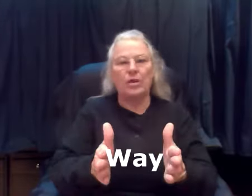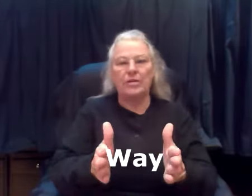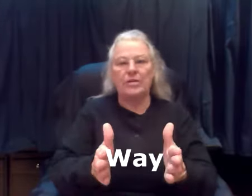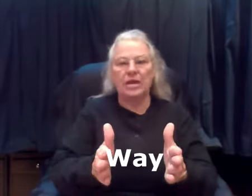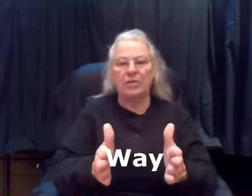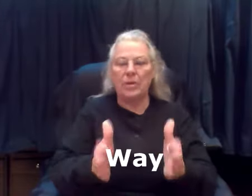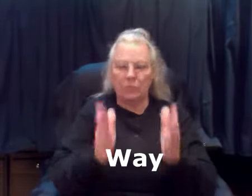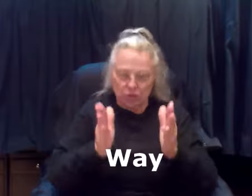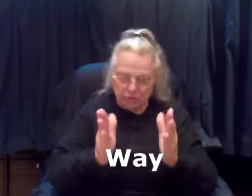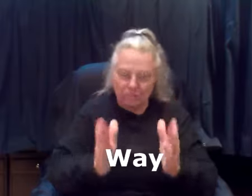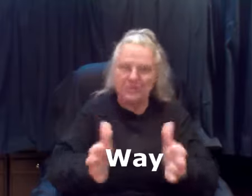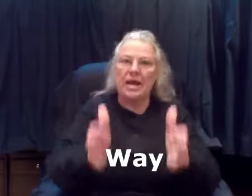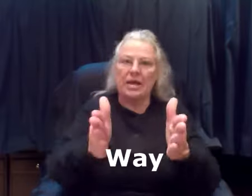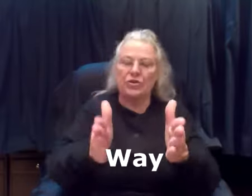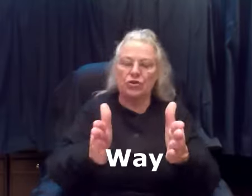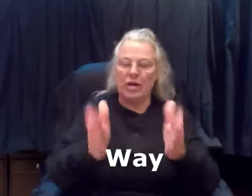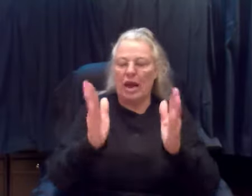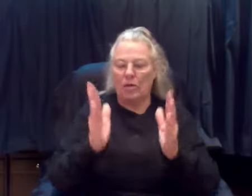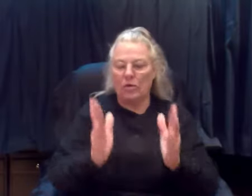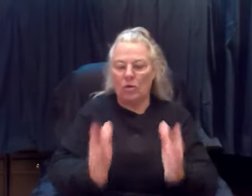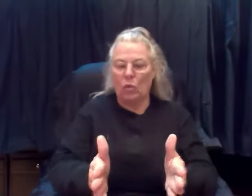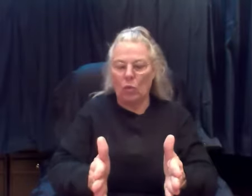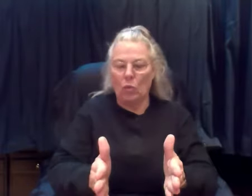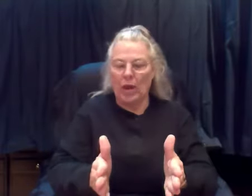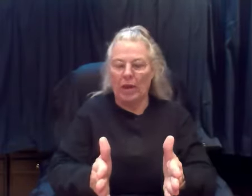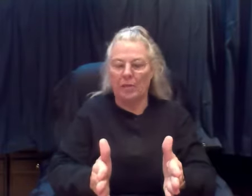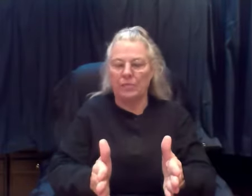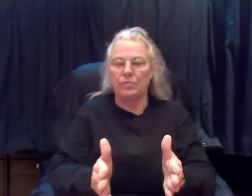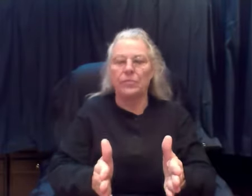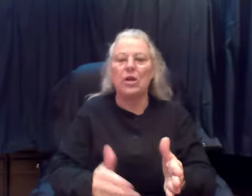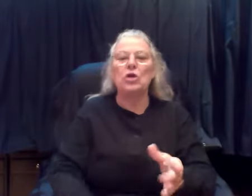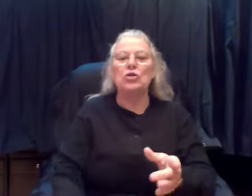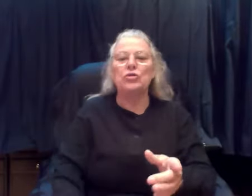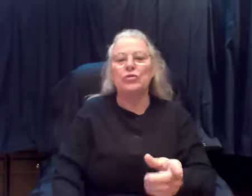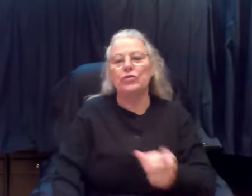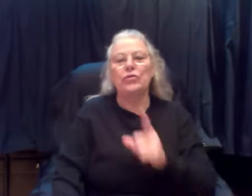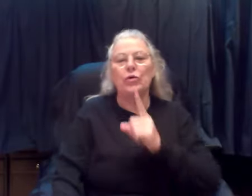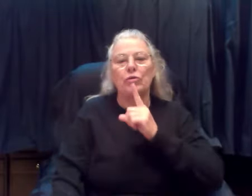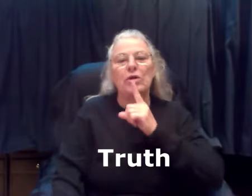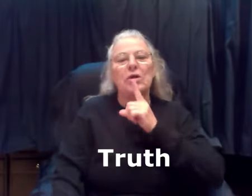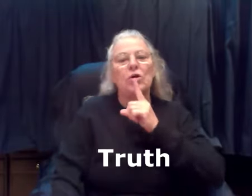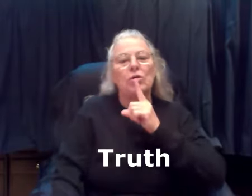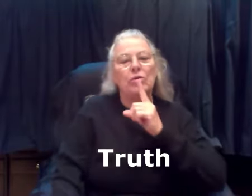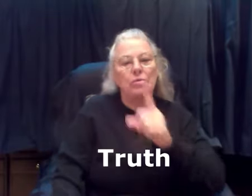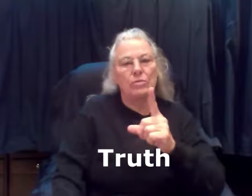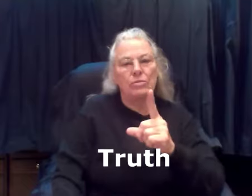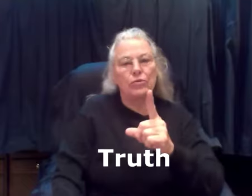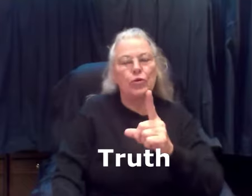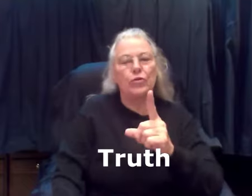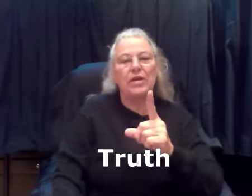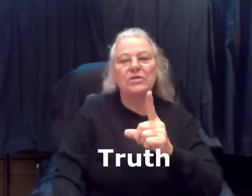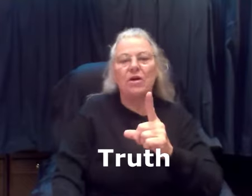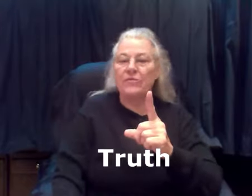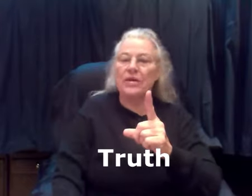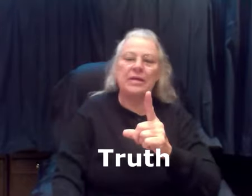the deaf people just take it straight out. Way. Truth. True things off the lips,